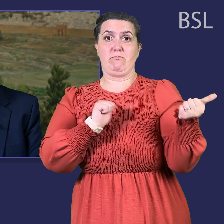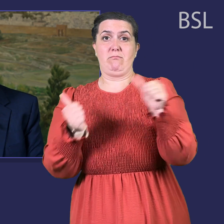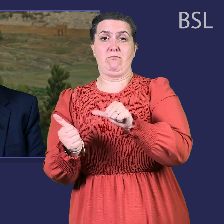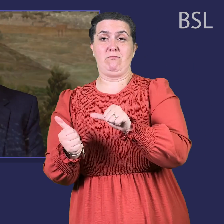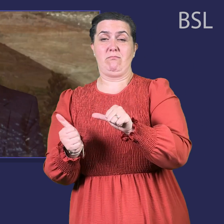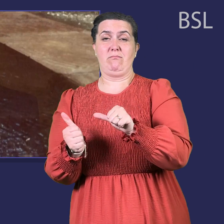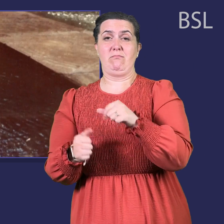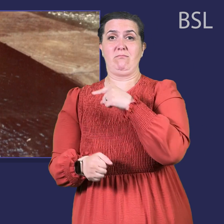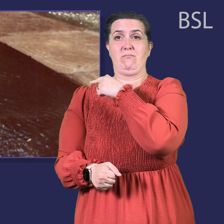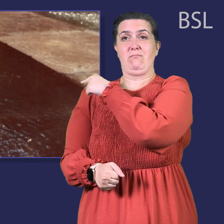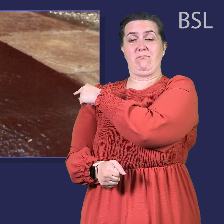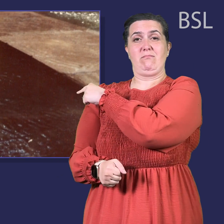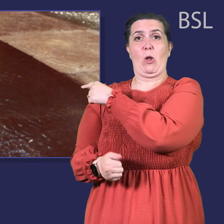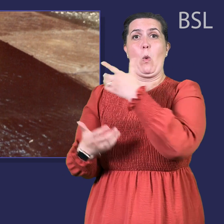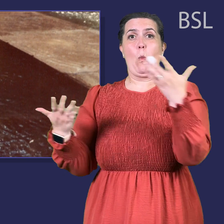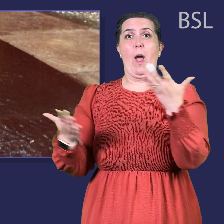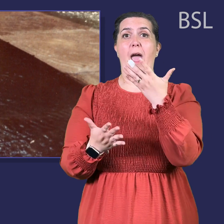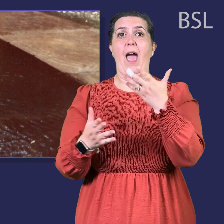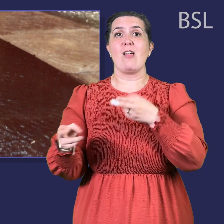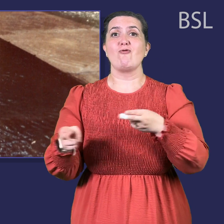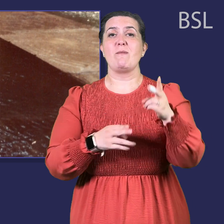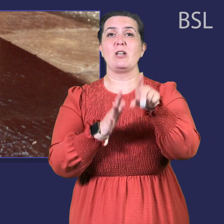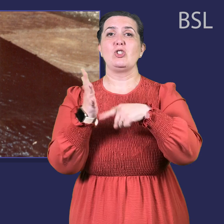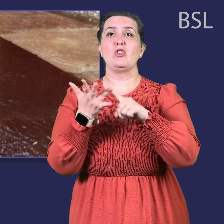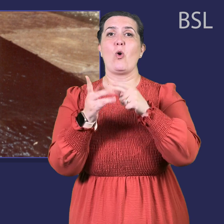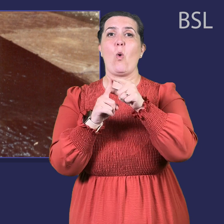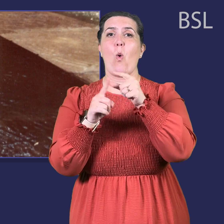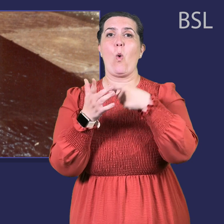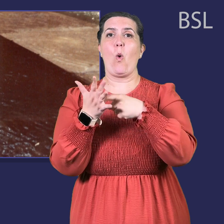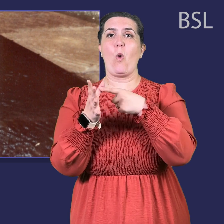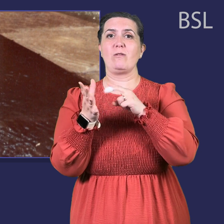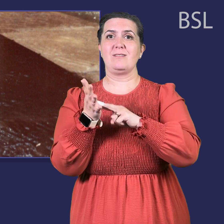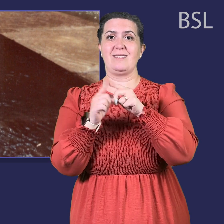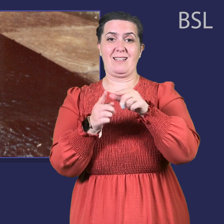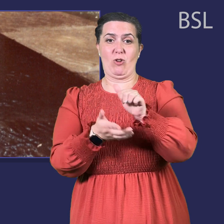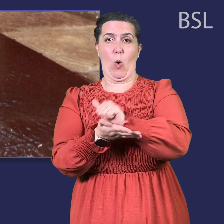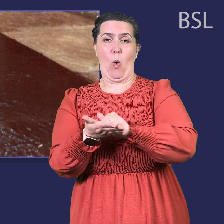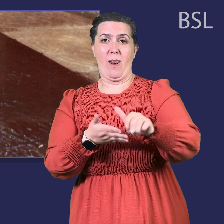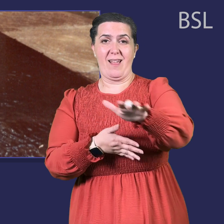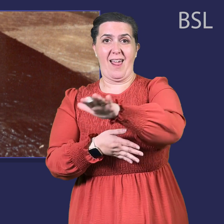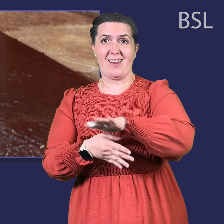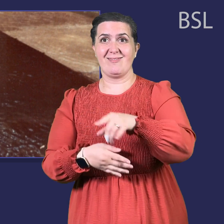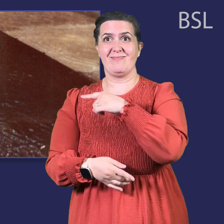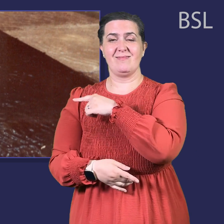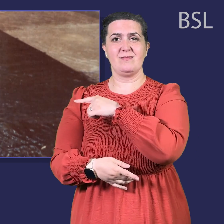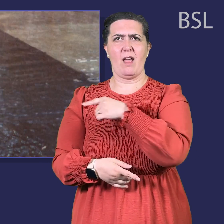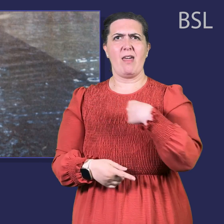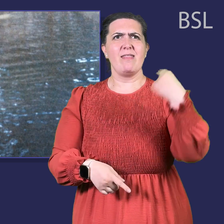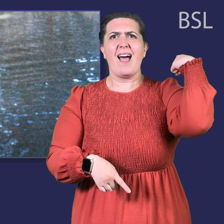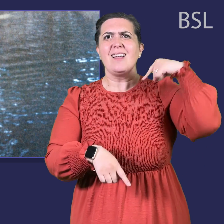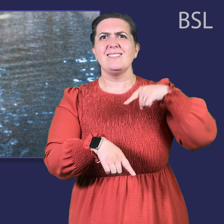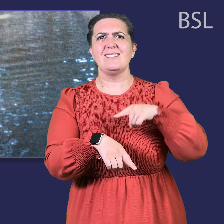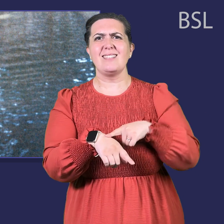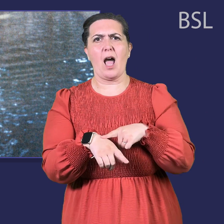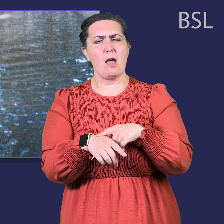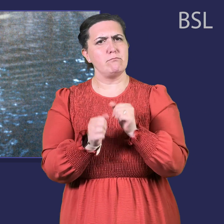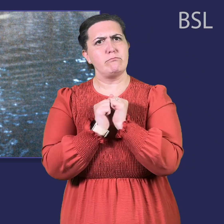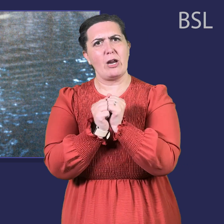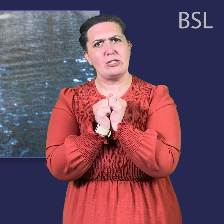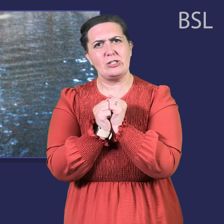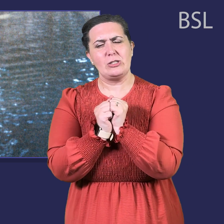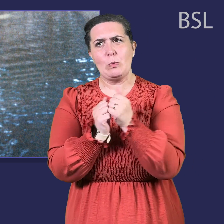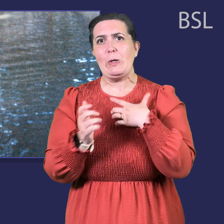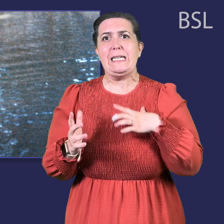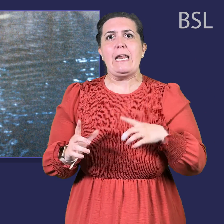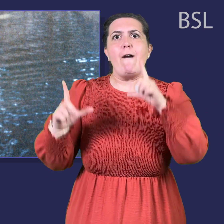our youngest son David was baptized in the River Jordan in the Holy Land. At that